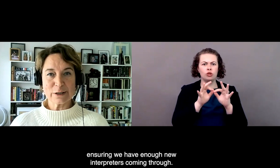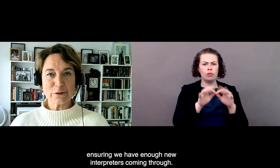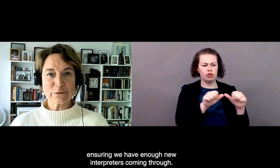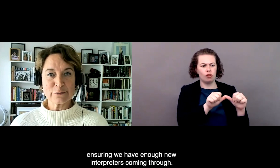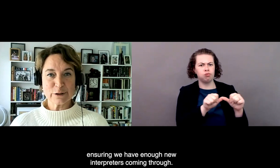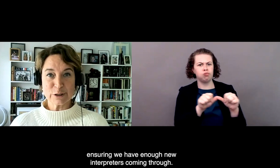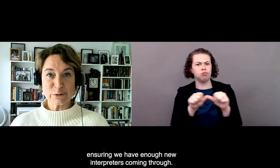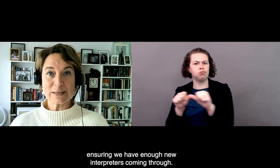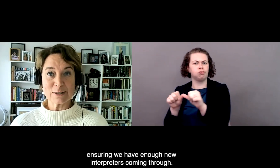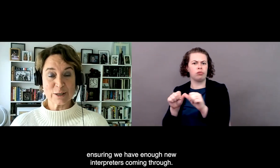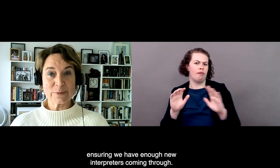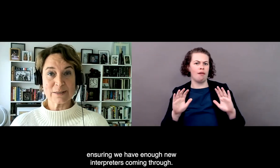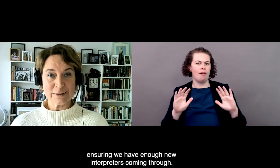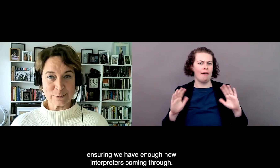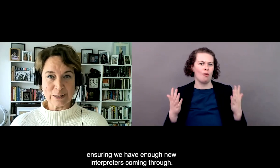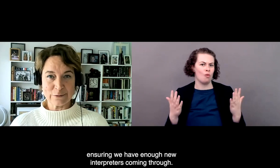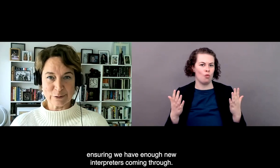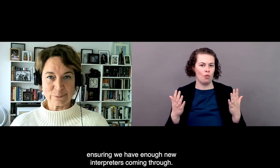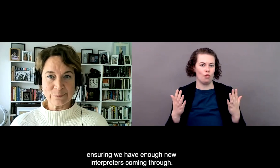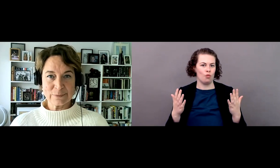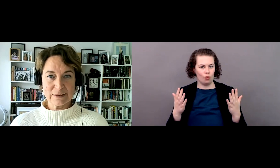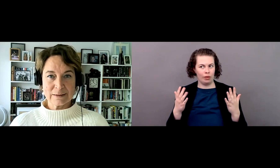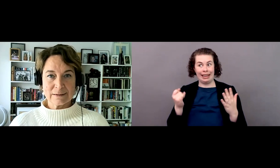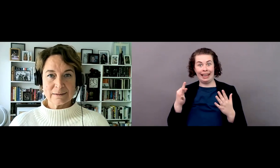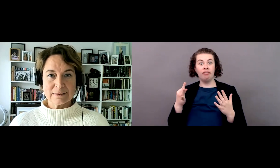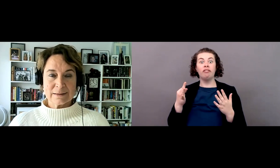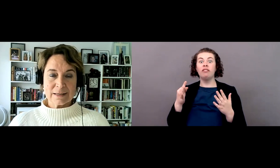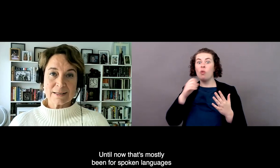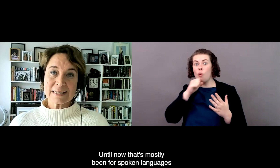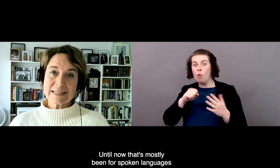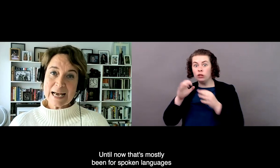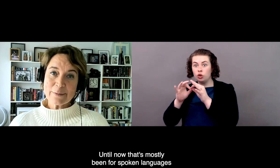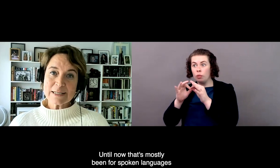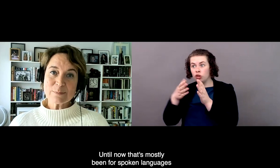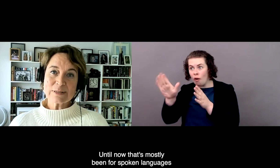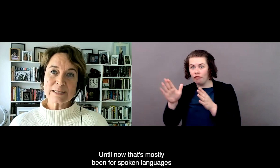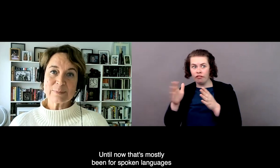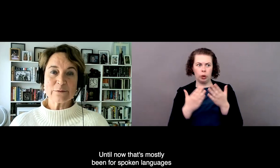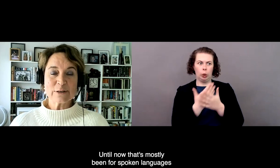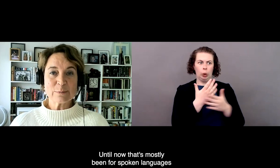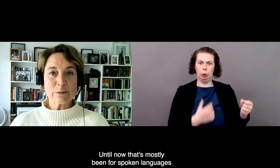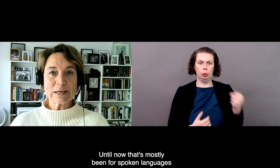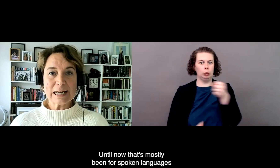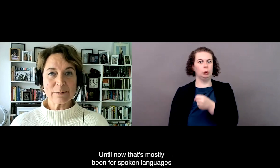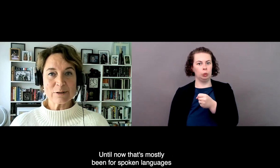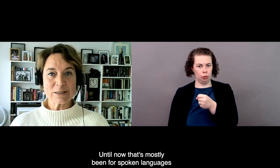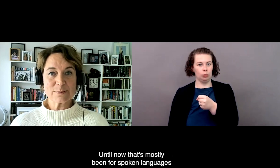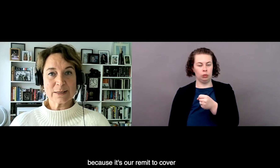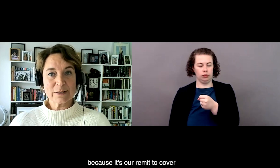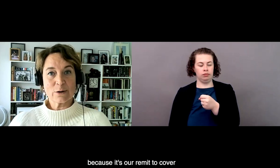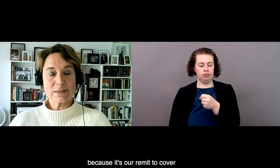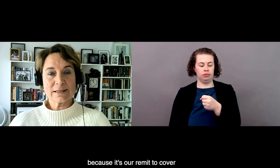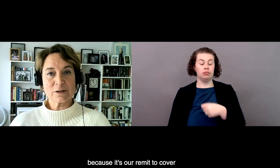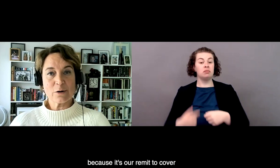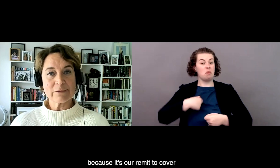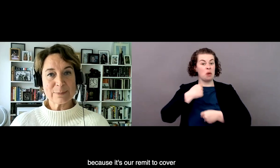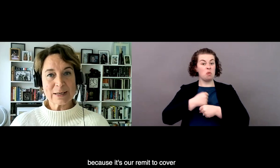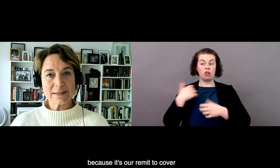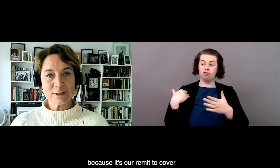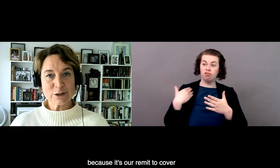enough new interpreters coming through. Until now, that's mostly been for spoken languages because it's our remit to